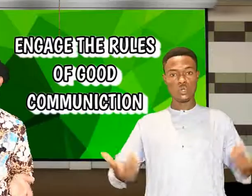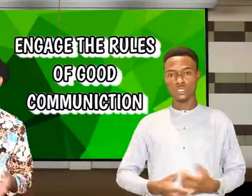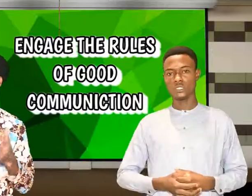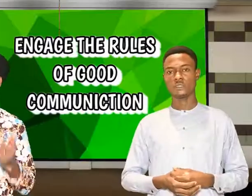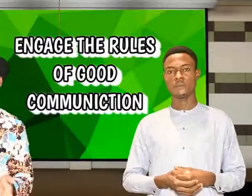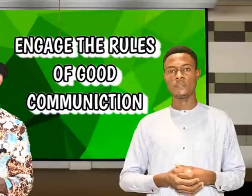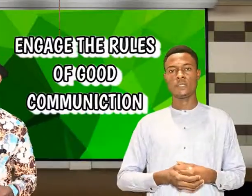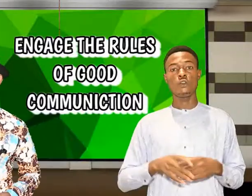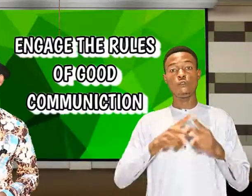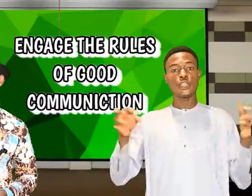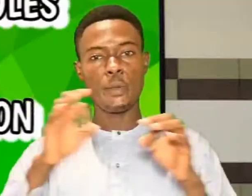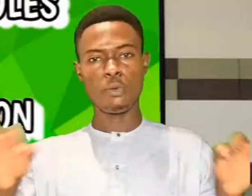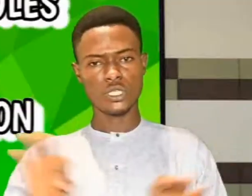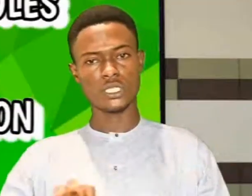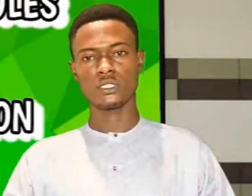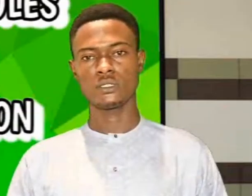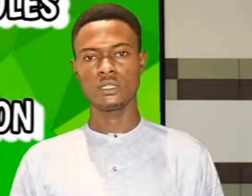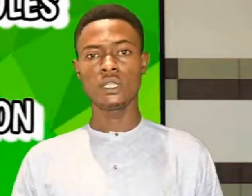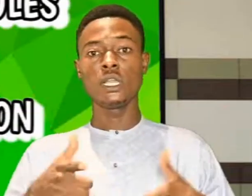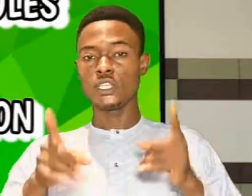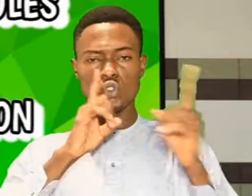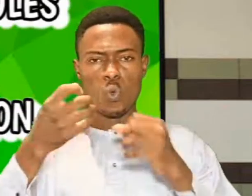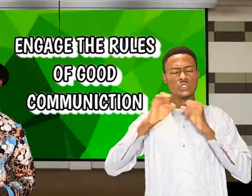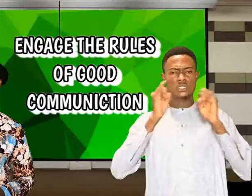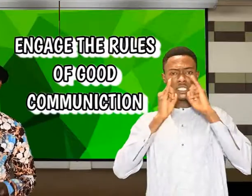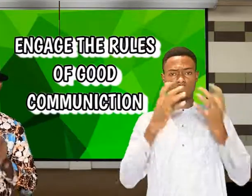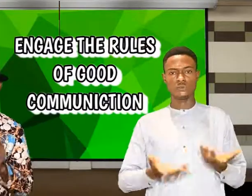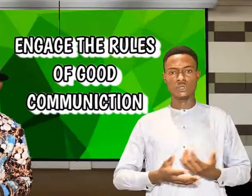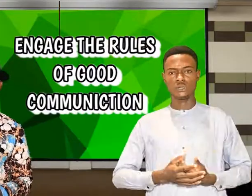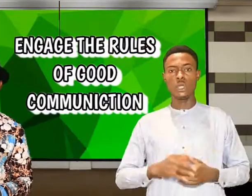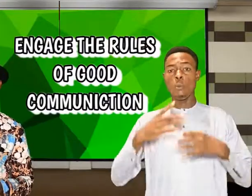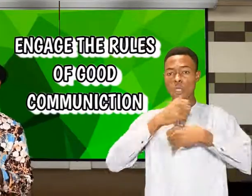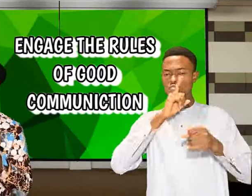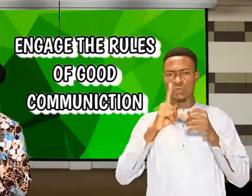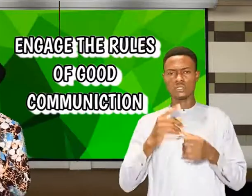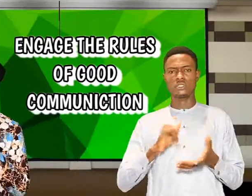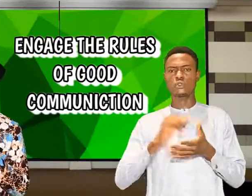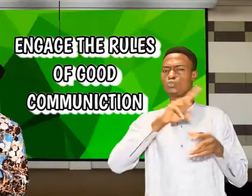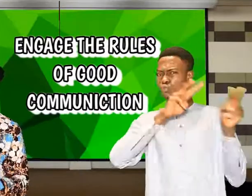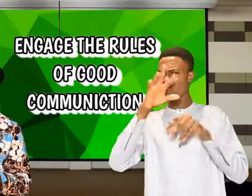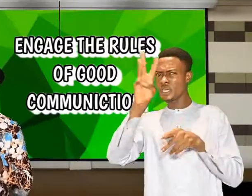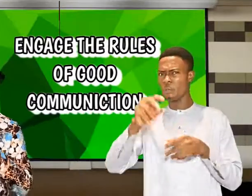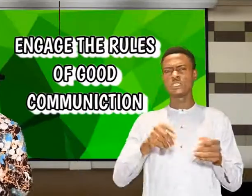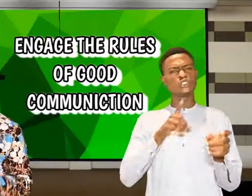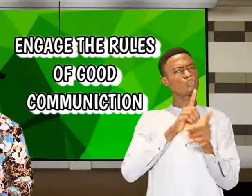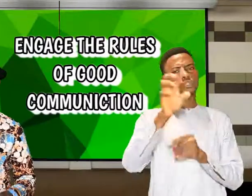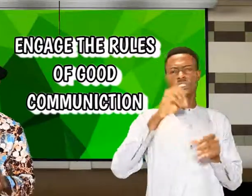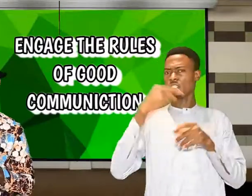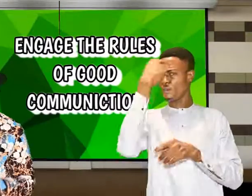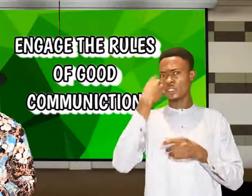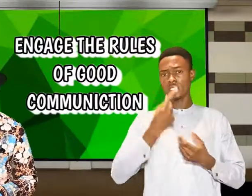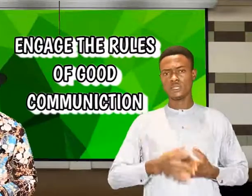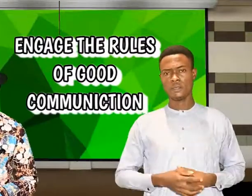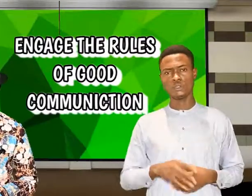eye contacts are very important. When speaking with an interviewer, make sure you look them straight in the face. Don't